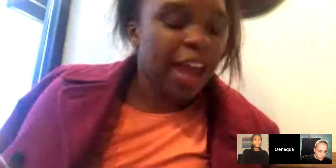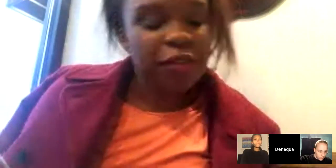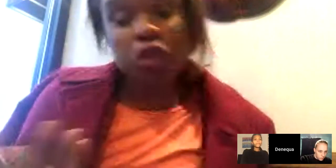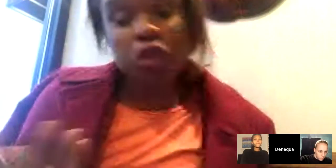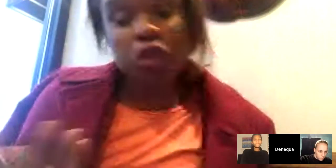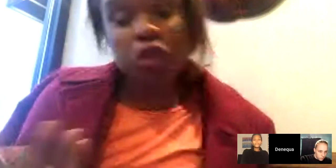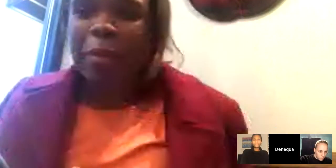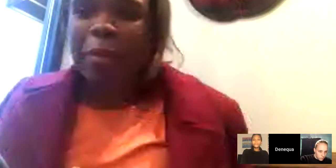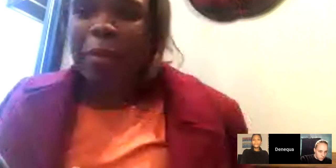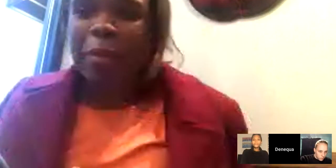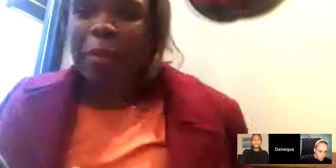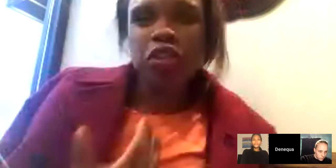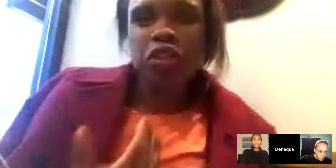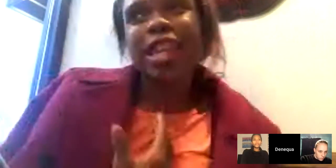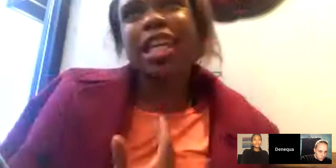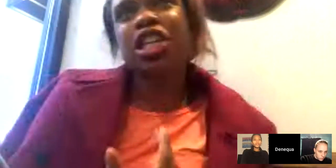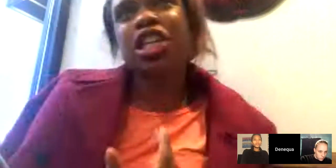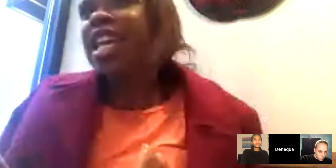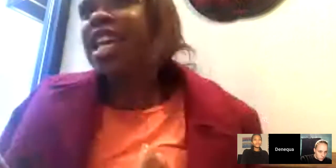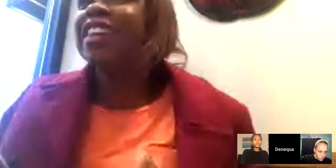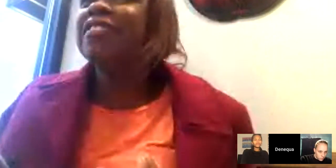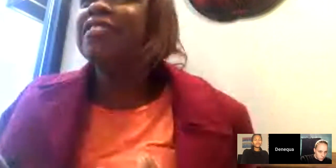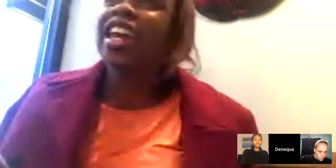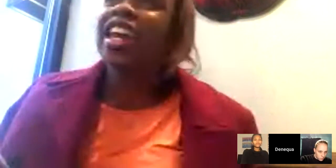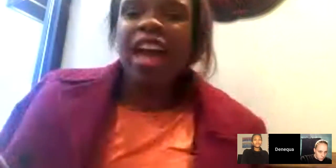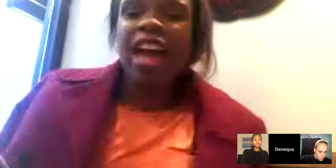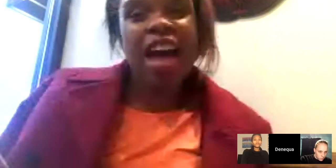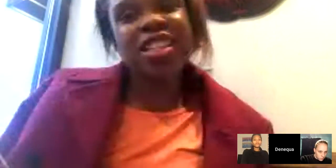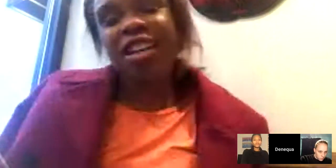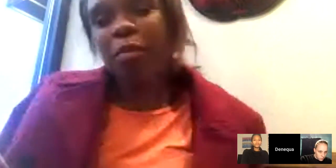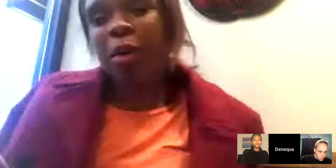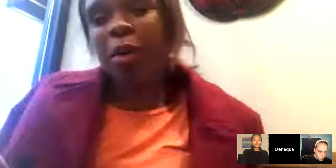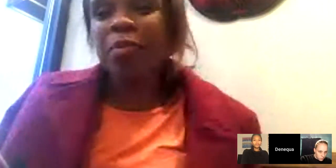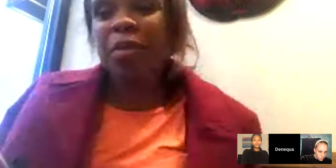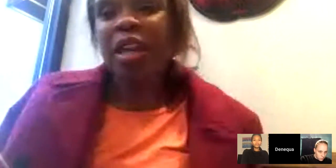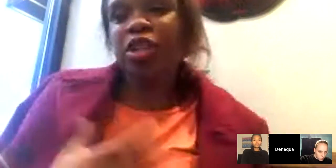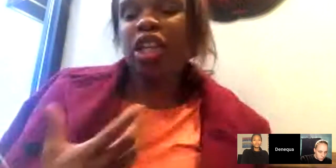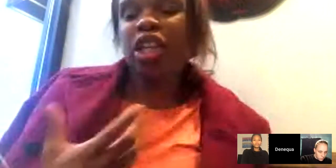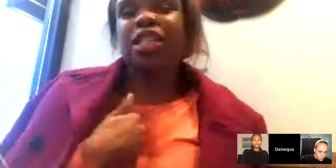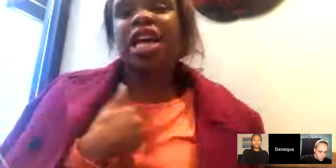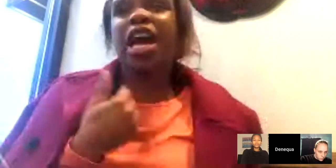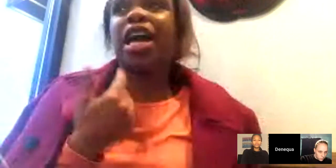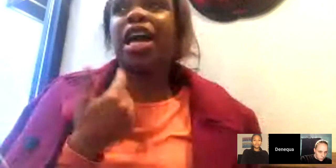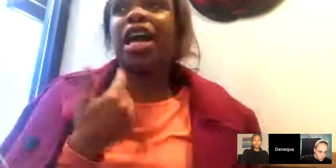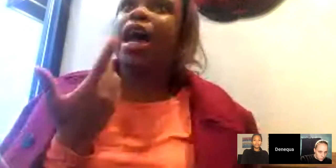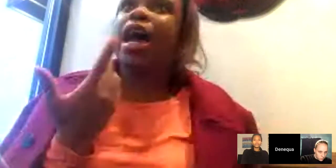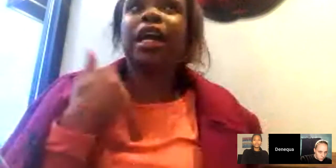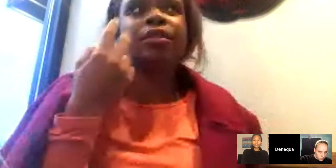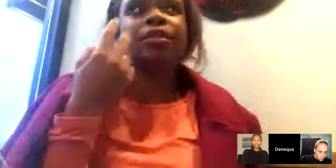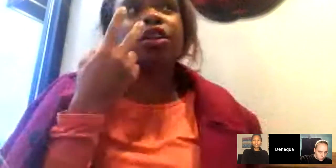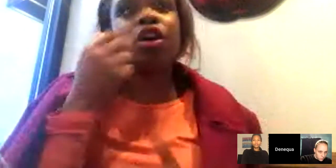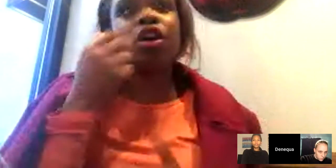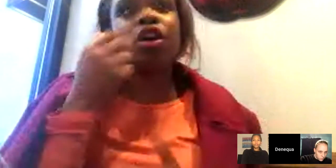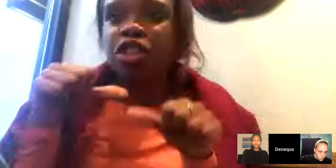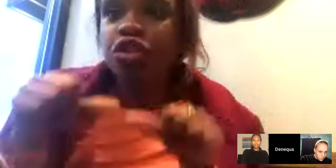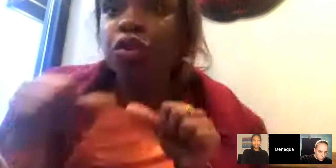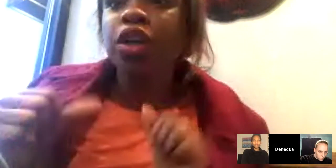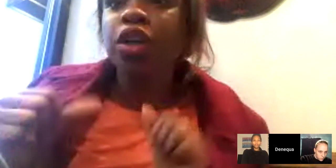I have swaying back and forth, so I think she was kind of like hesitant about something, but she didn't sign, I, you know, wasn't sure,